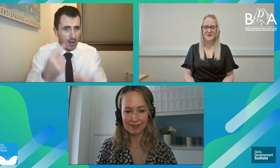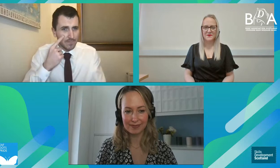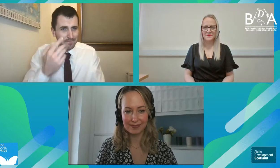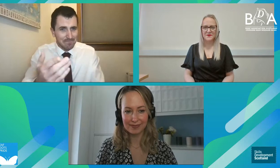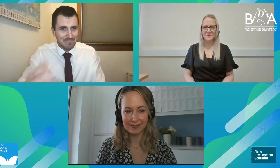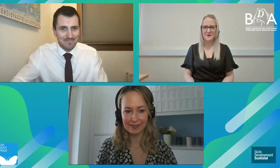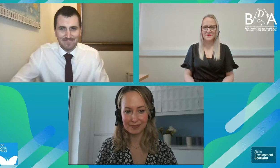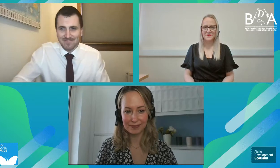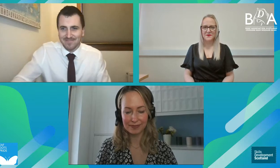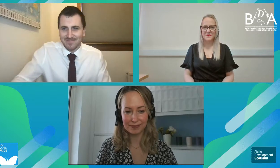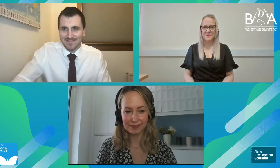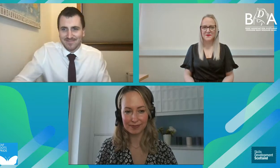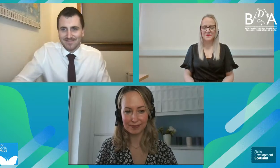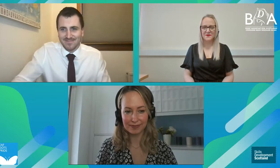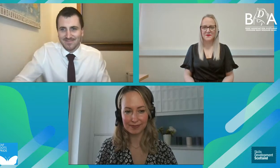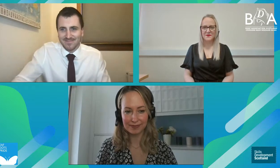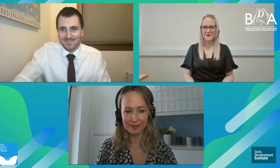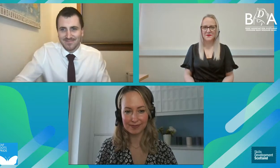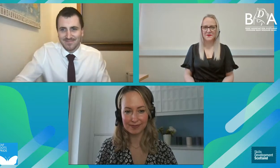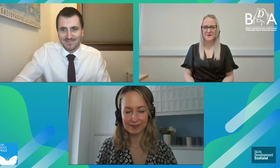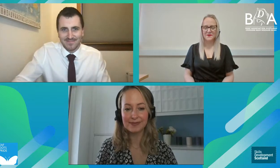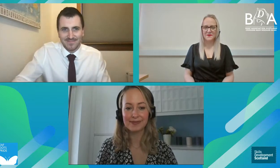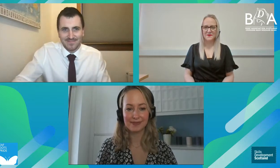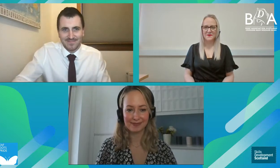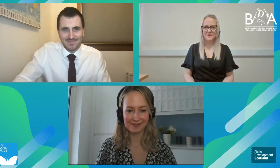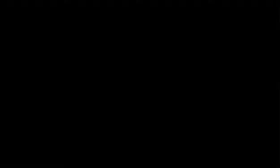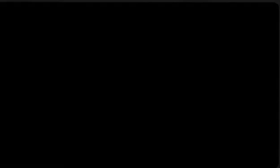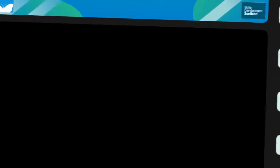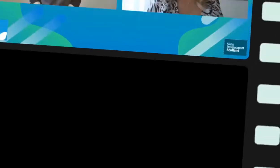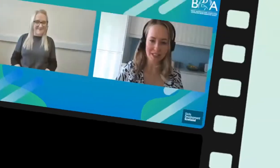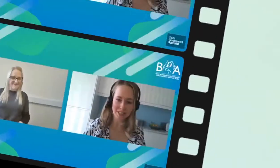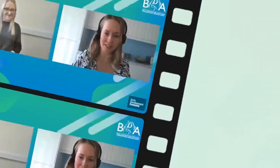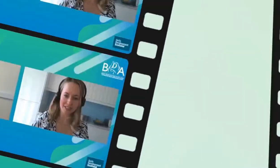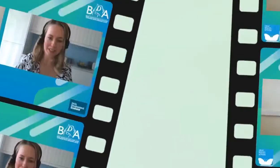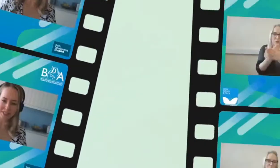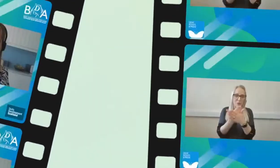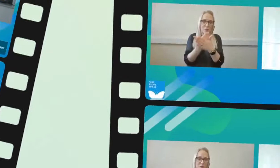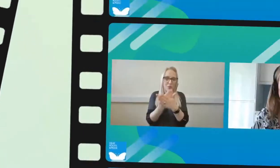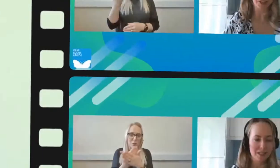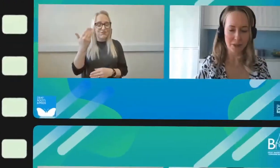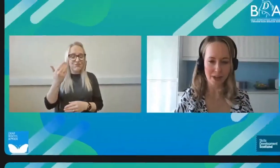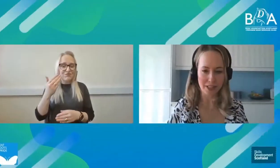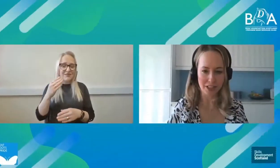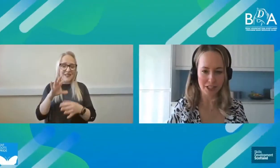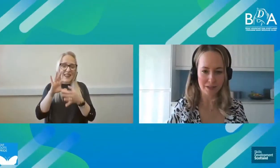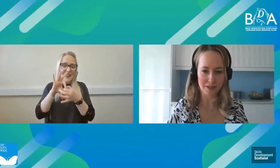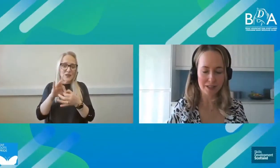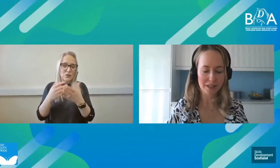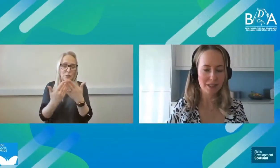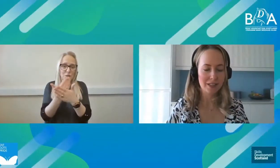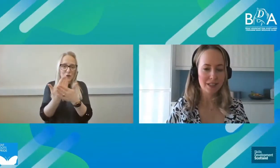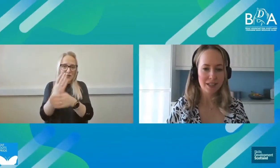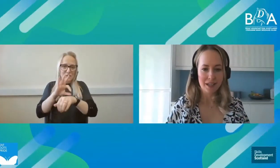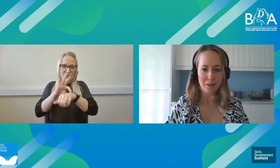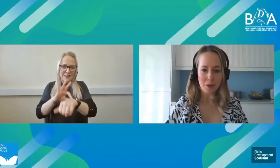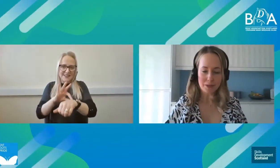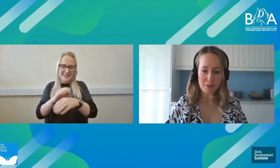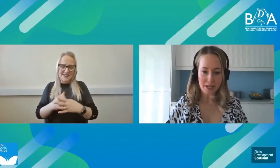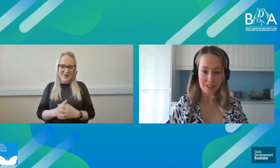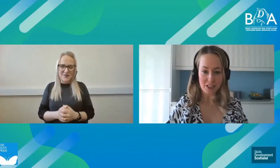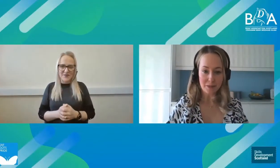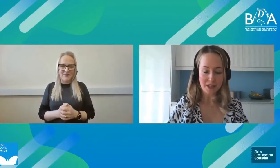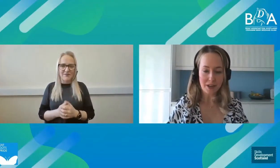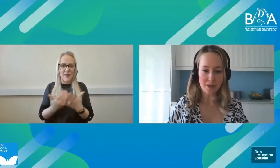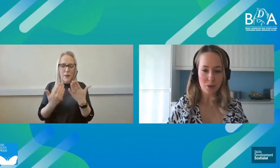review about what we discussed on Monday. So sit tight. A little bit about modern apprenticeships.